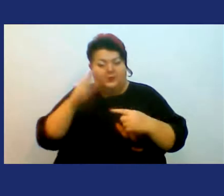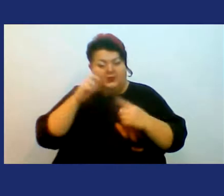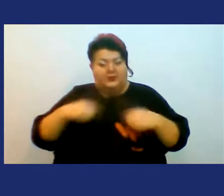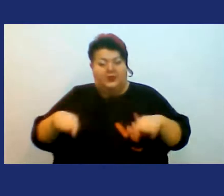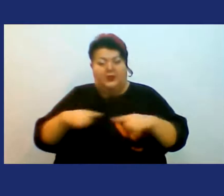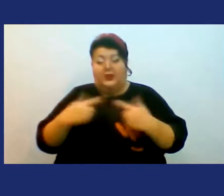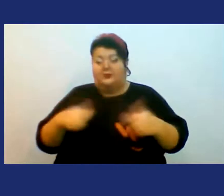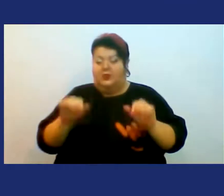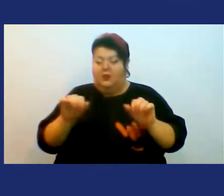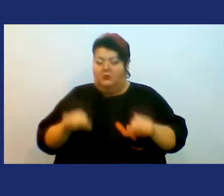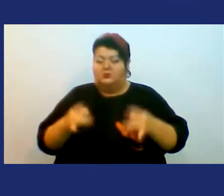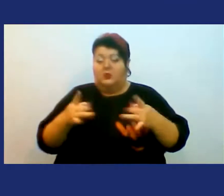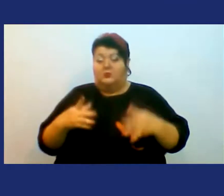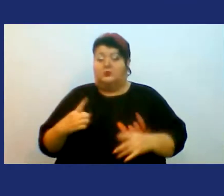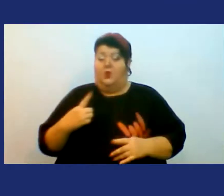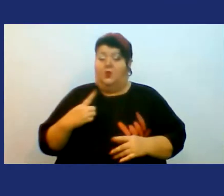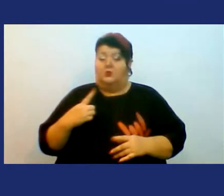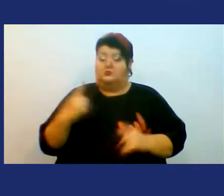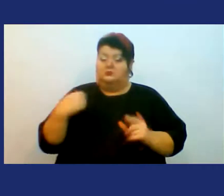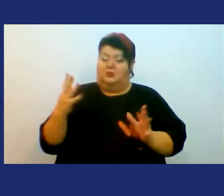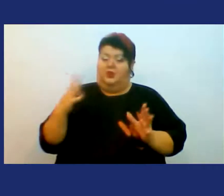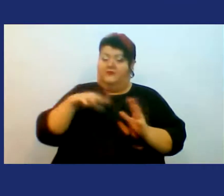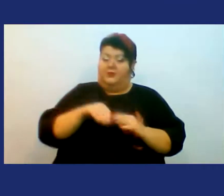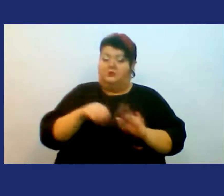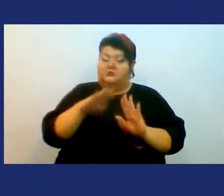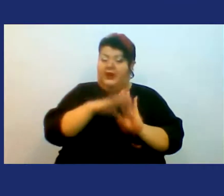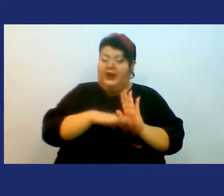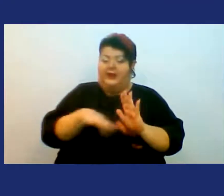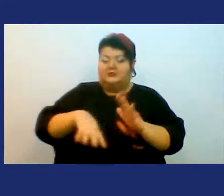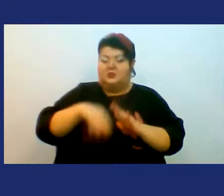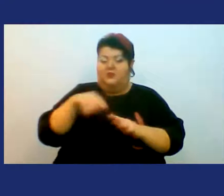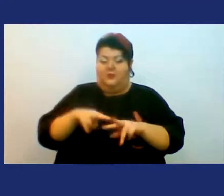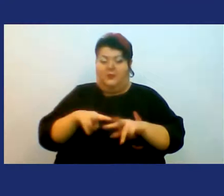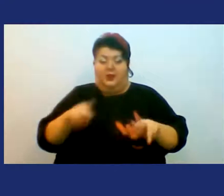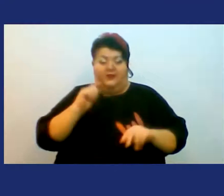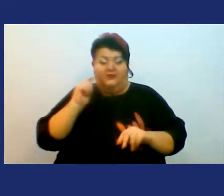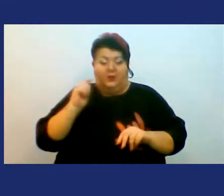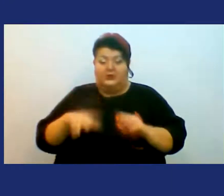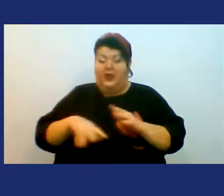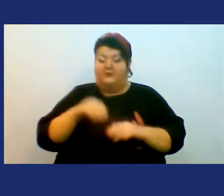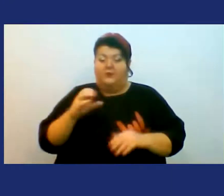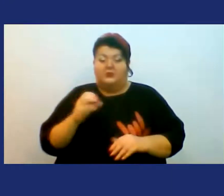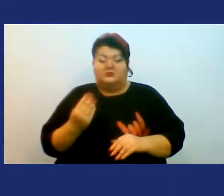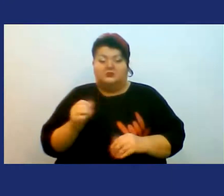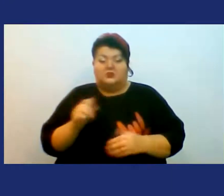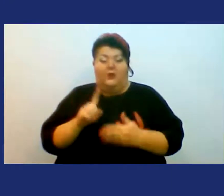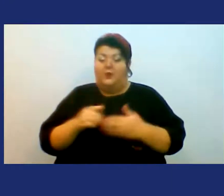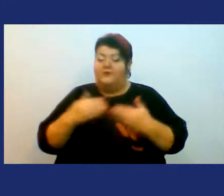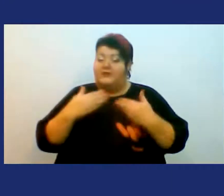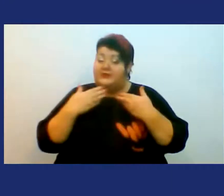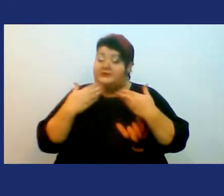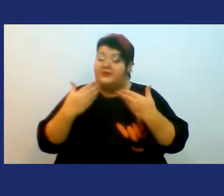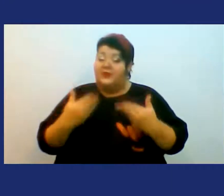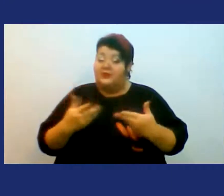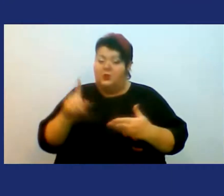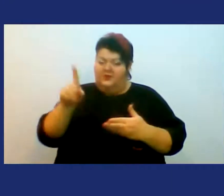registration, like in Ukraine. And so as a result, there are only about 65% of the